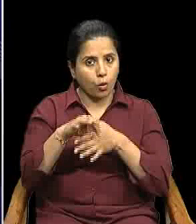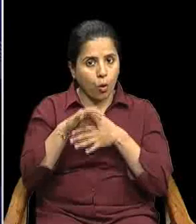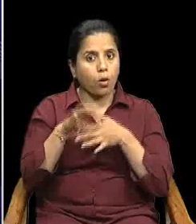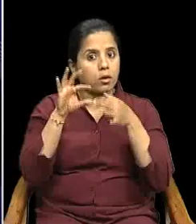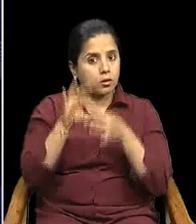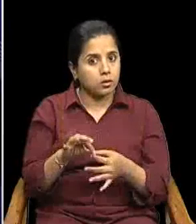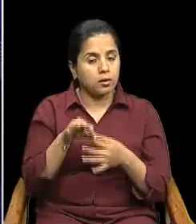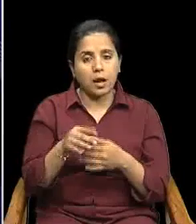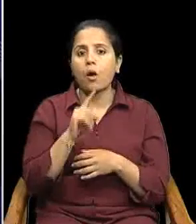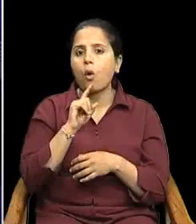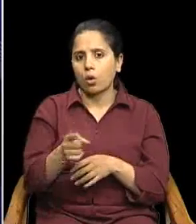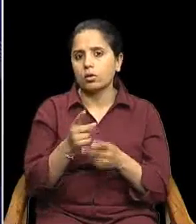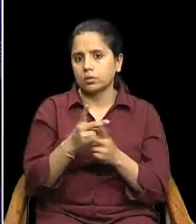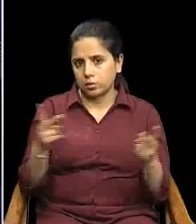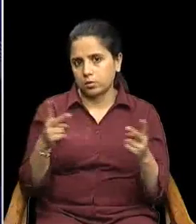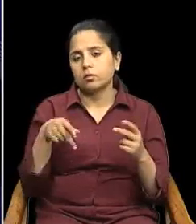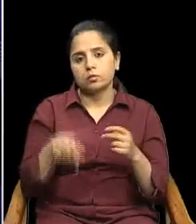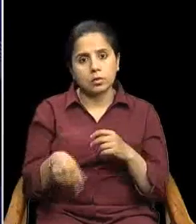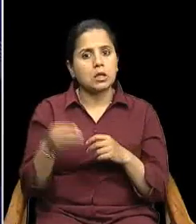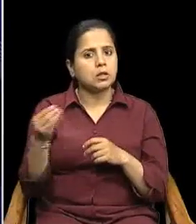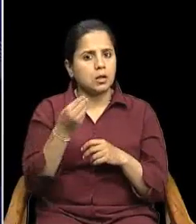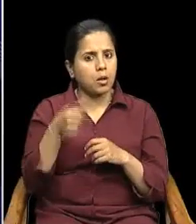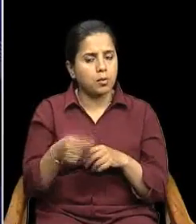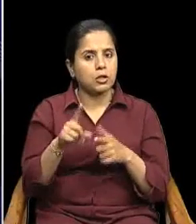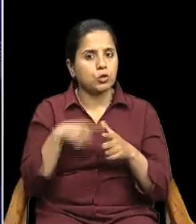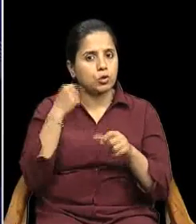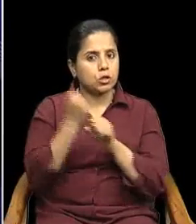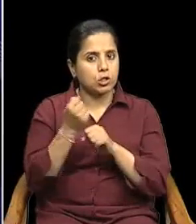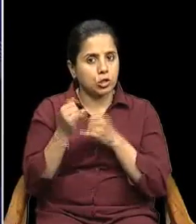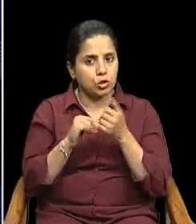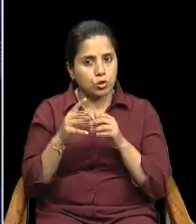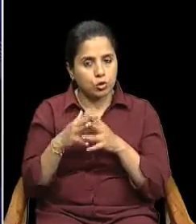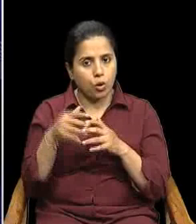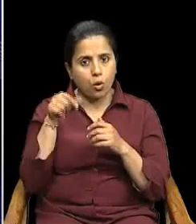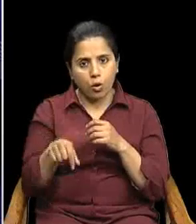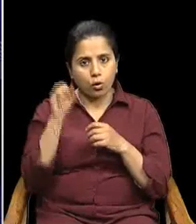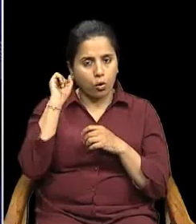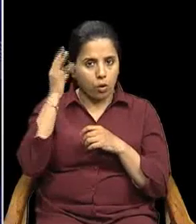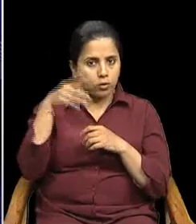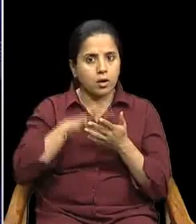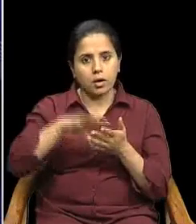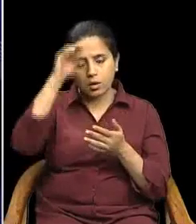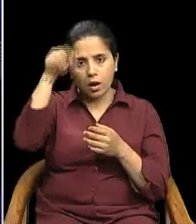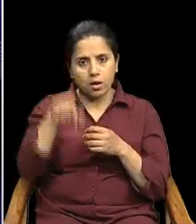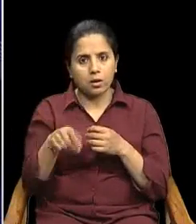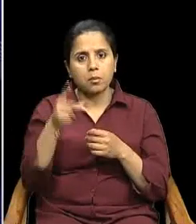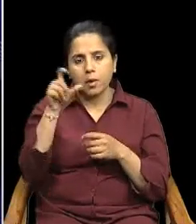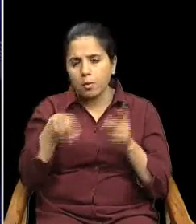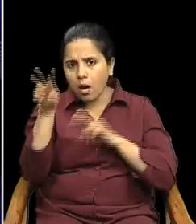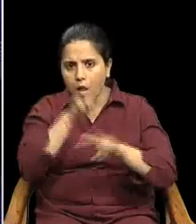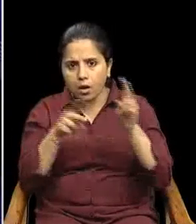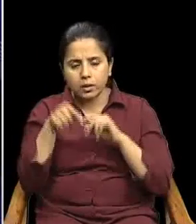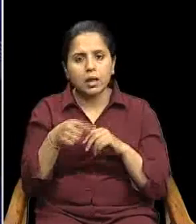content-based instruction, some jigsaw cognitive learning puzzles, think